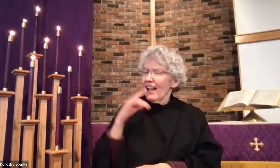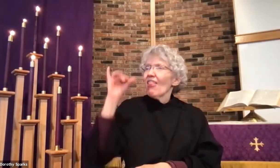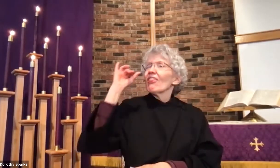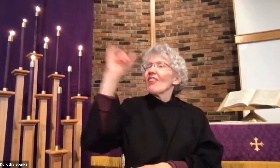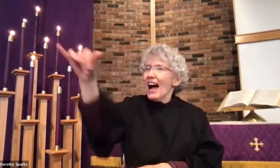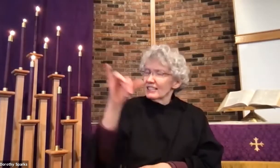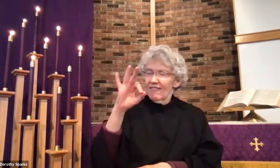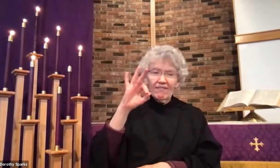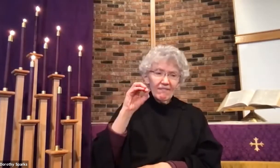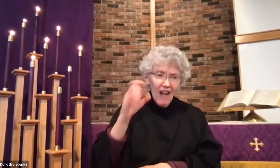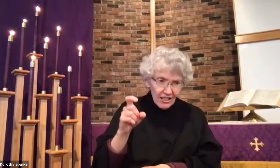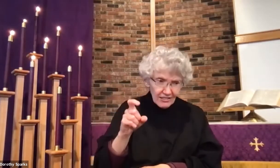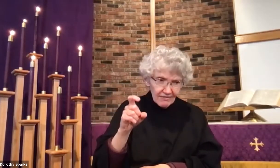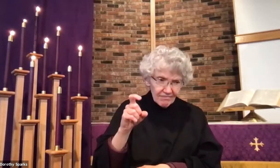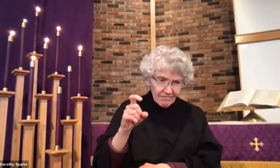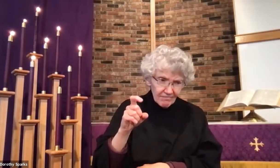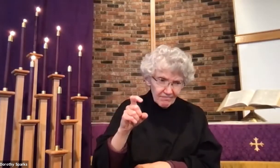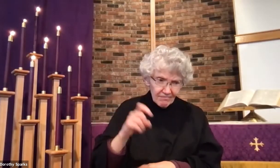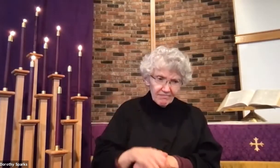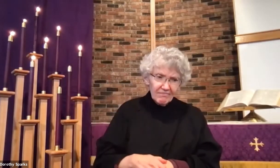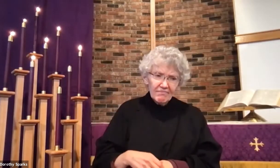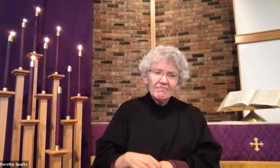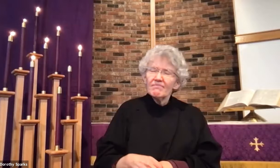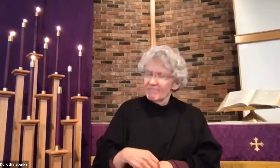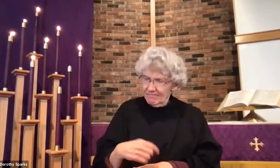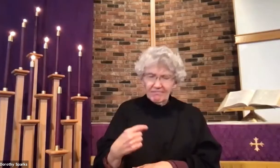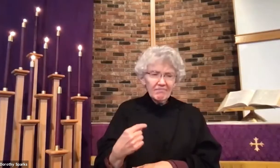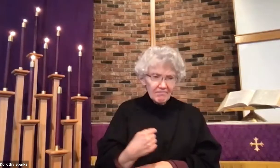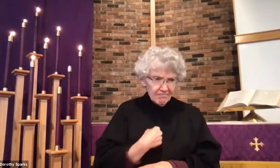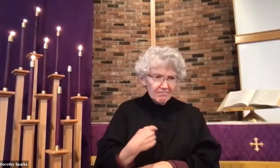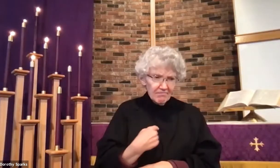Jesus said to them, "Go tell that fox.